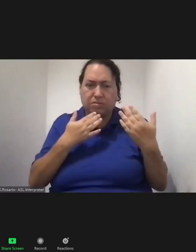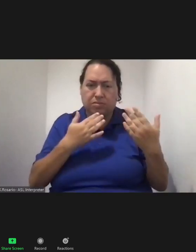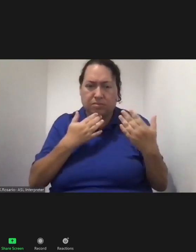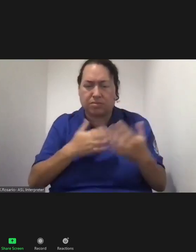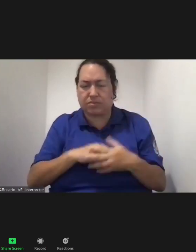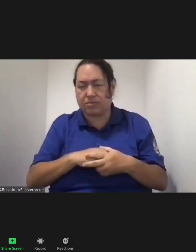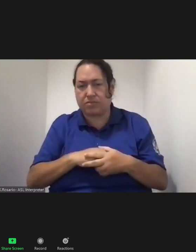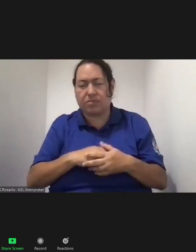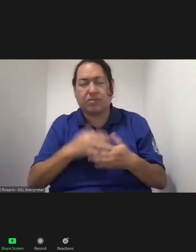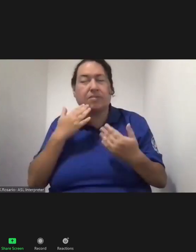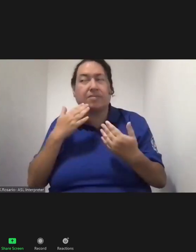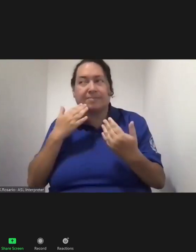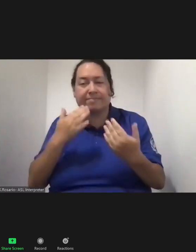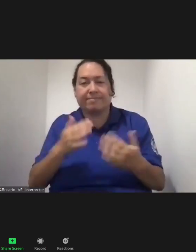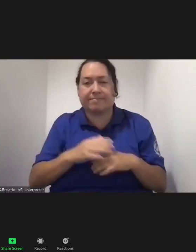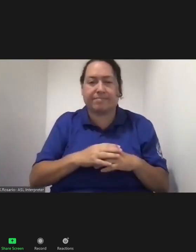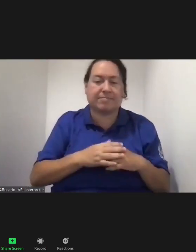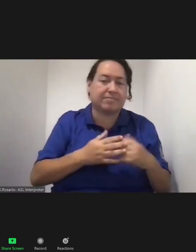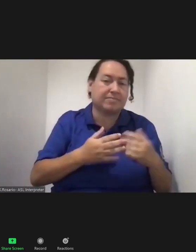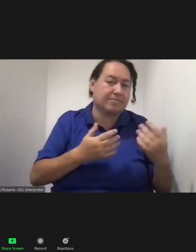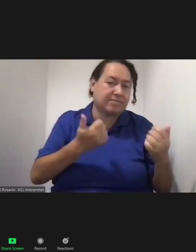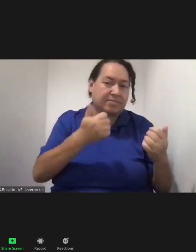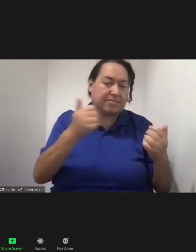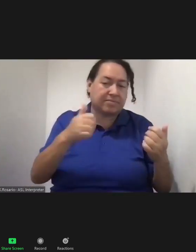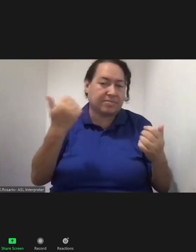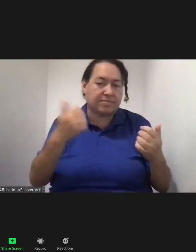Thank you, Ness. Marvick, any follow-up questions?